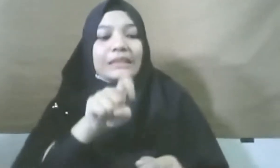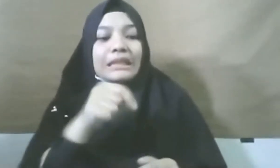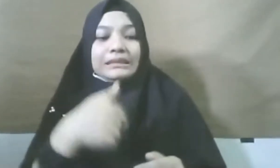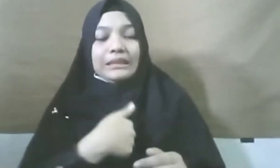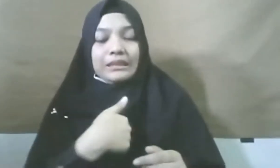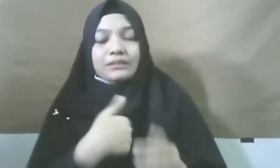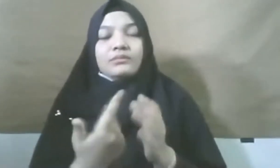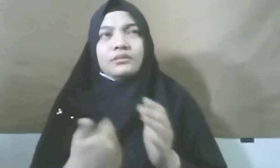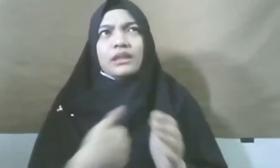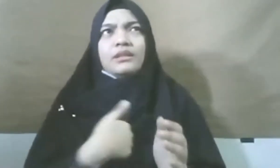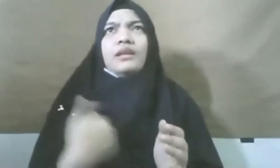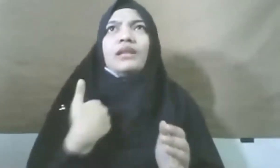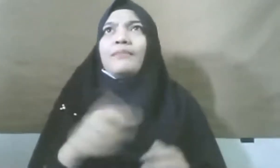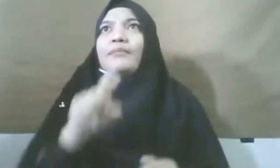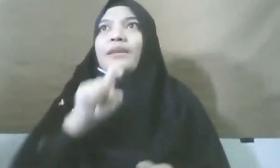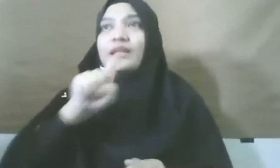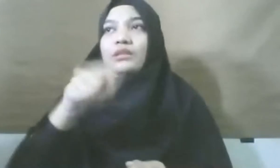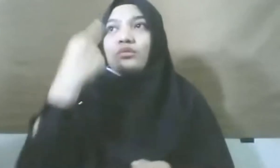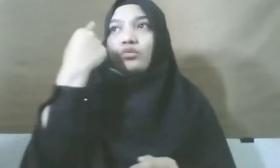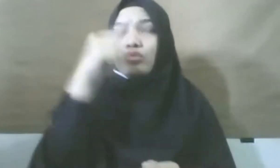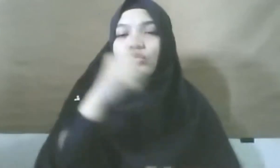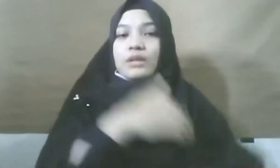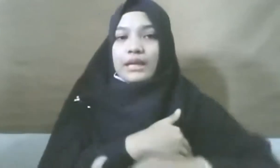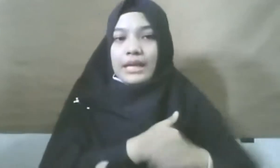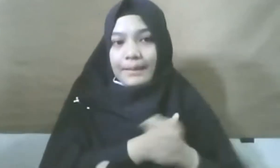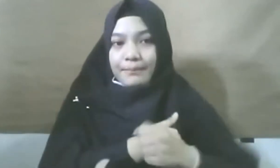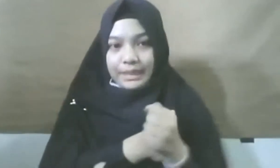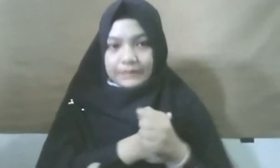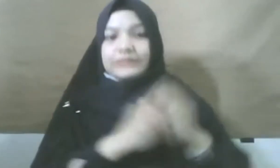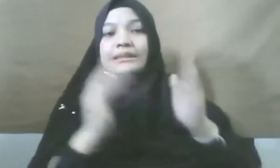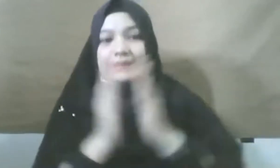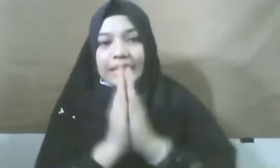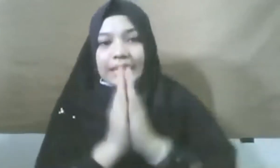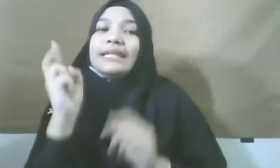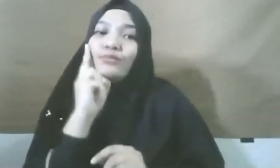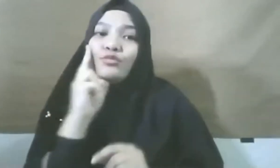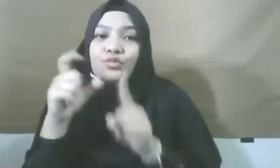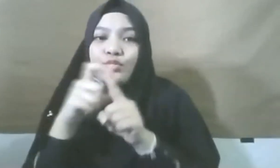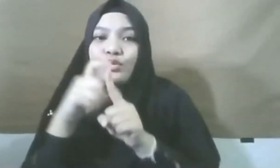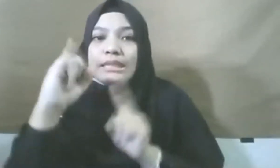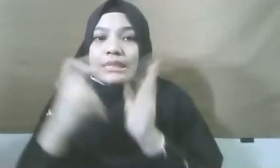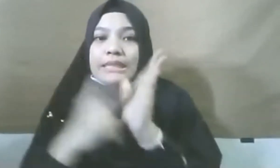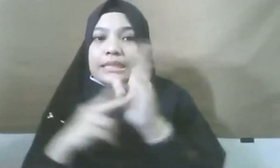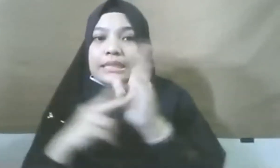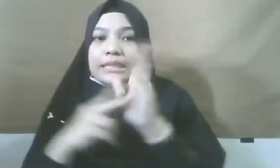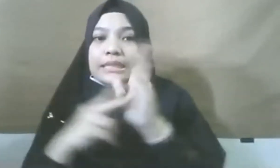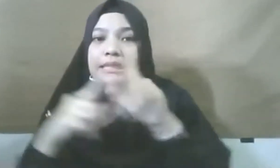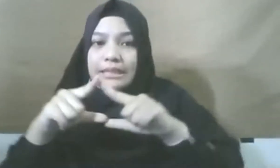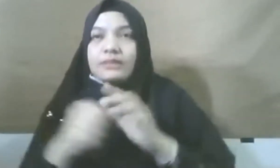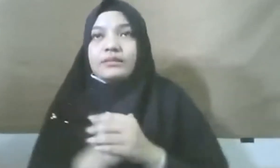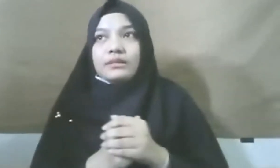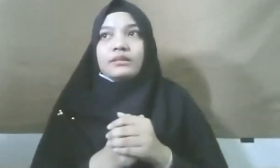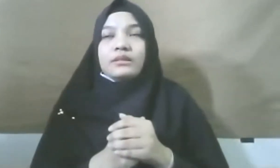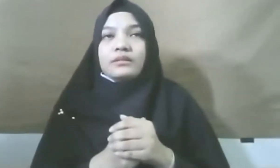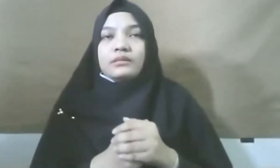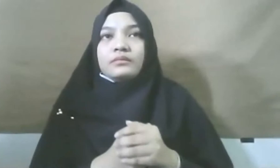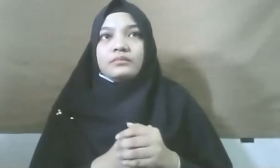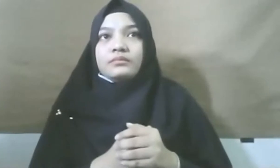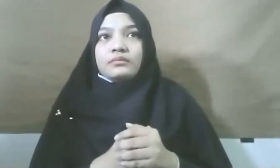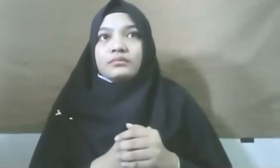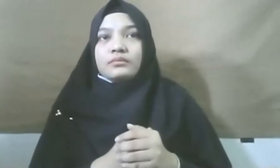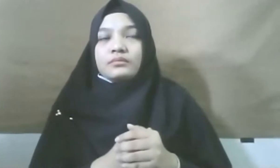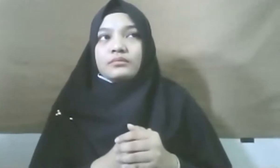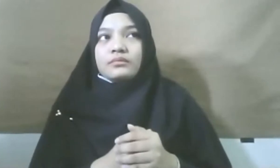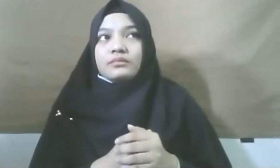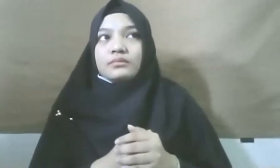Slamet. Yeah, since the government will soon open the activity back to normal, new normal, so how will